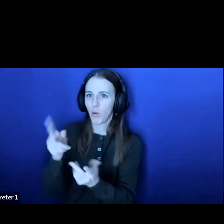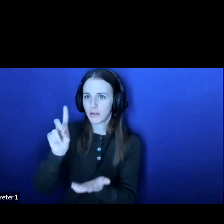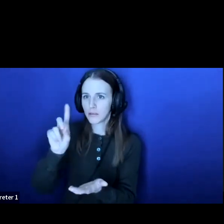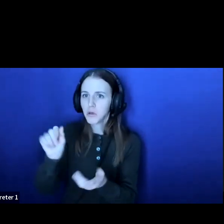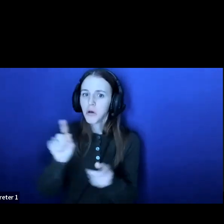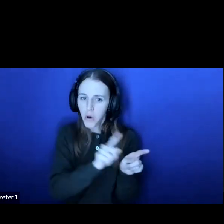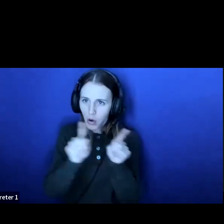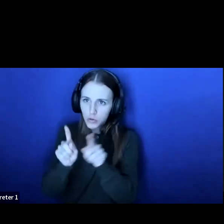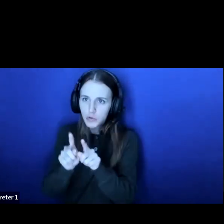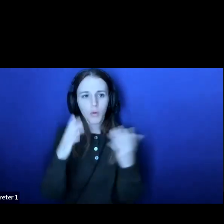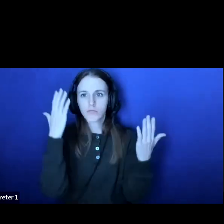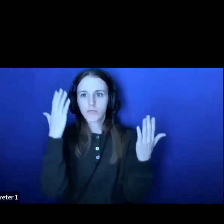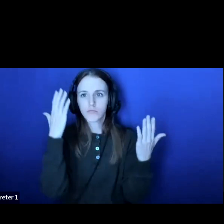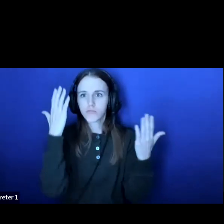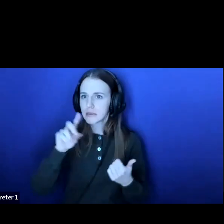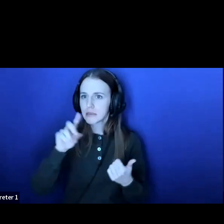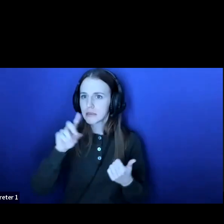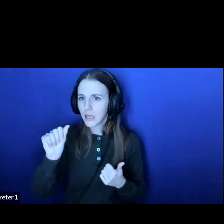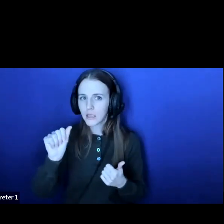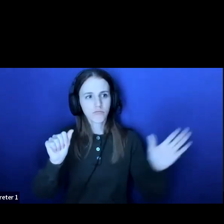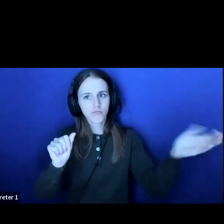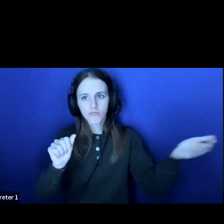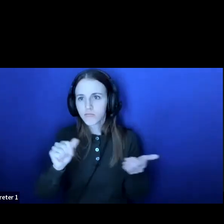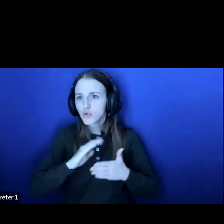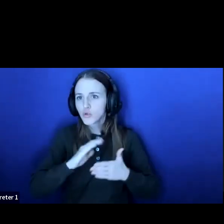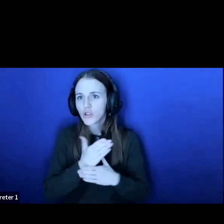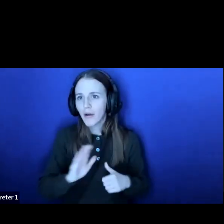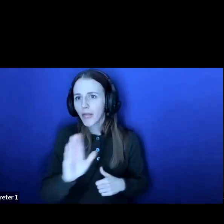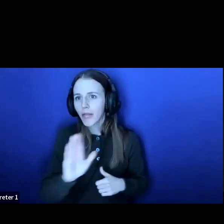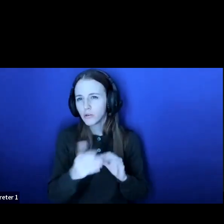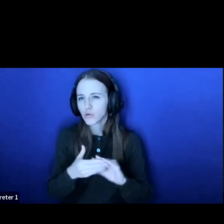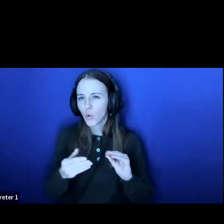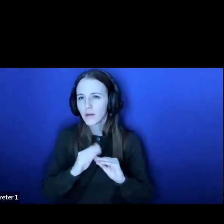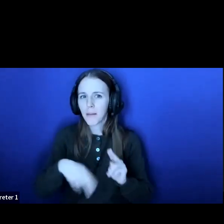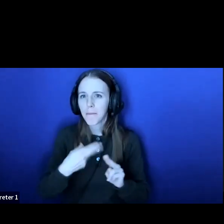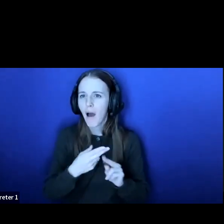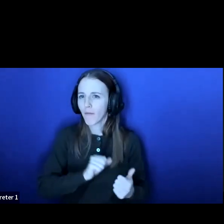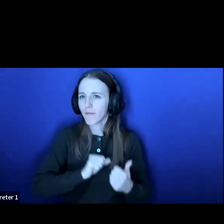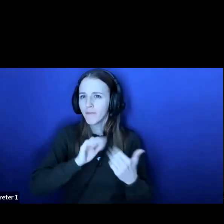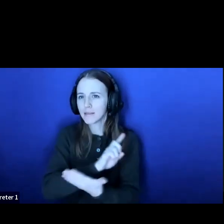with invisible disabilities, to share their stories about how they face discrimination.